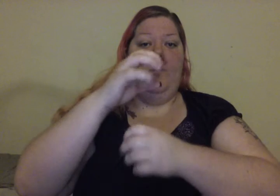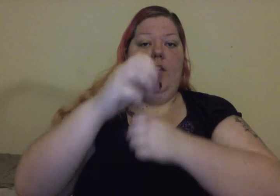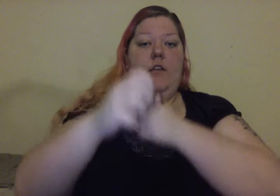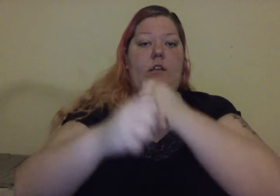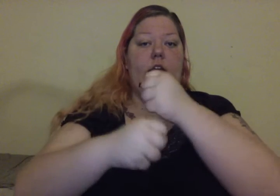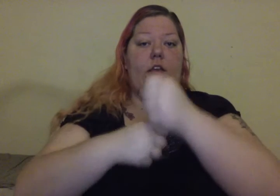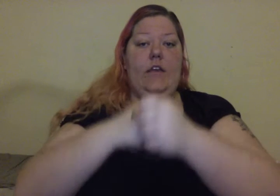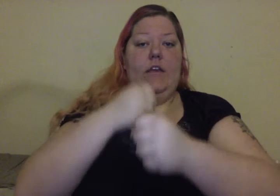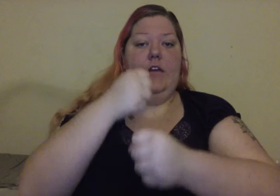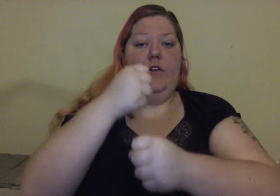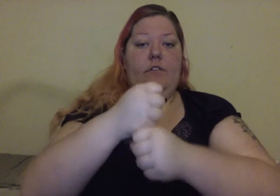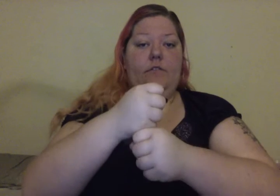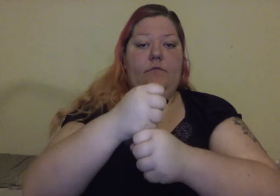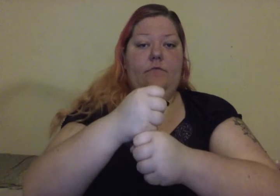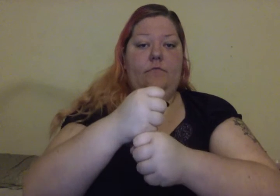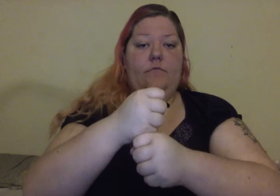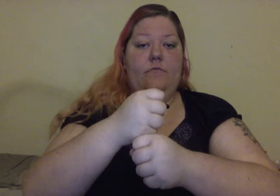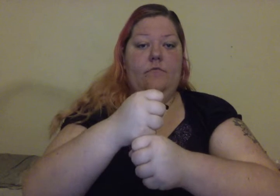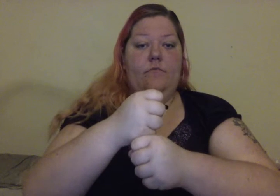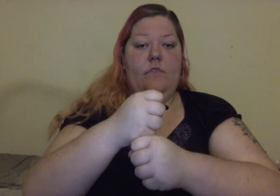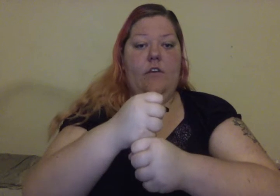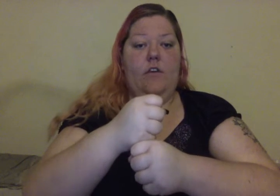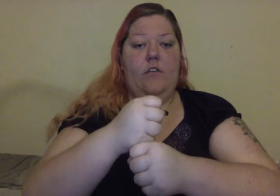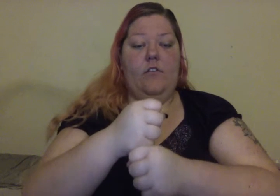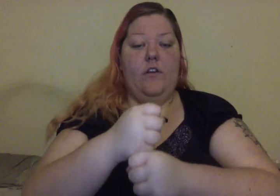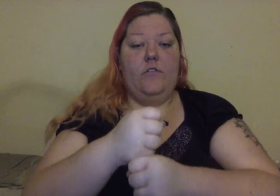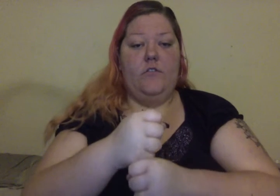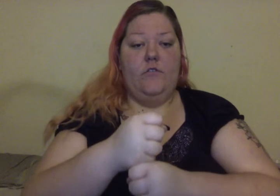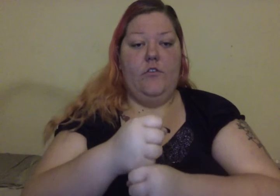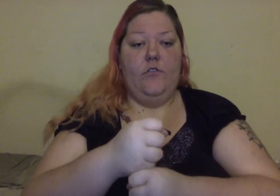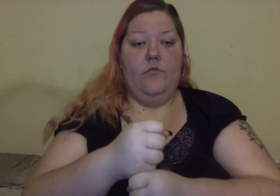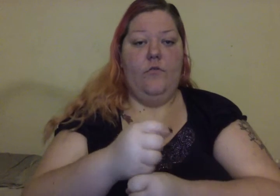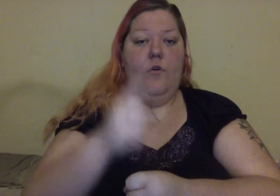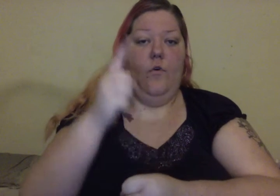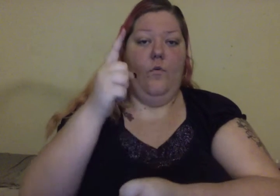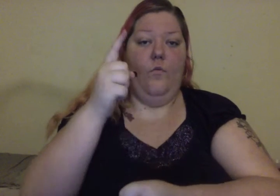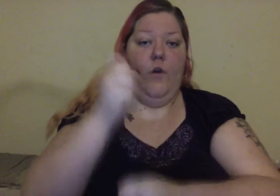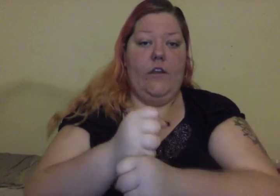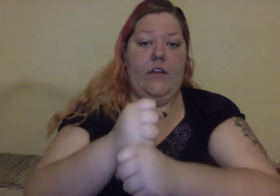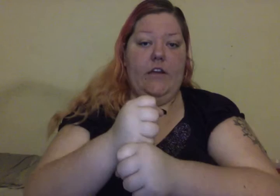1 year. You can also do 1 year.